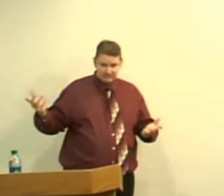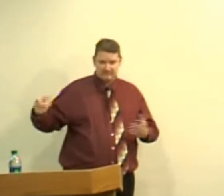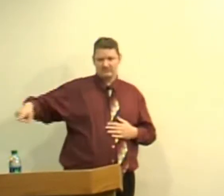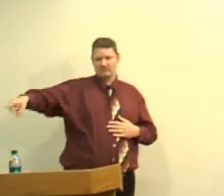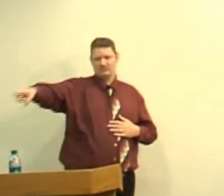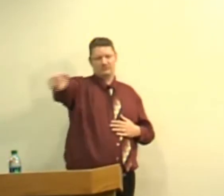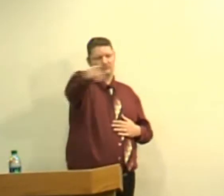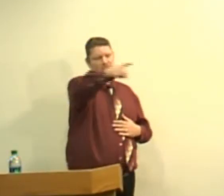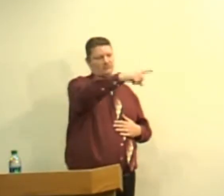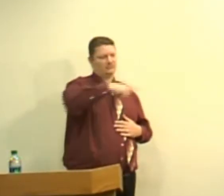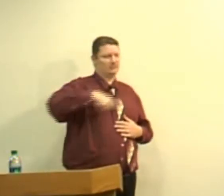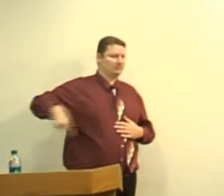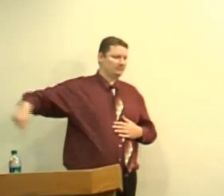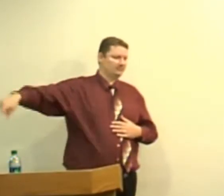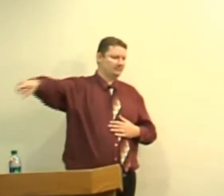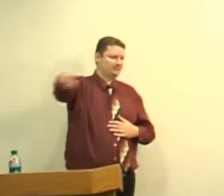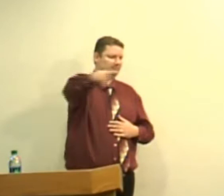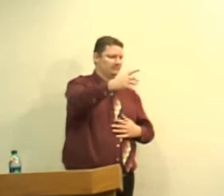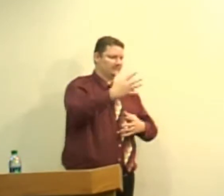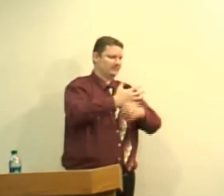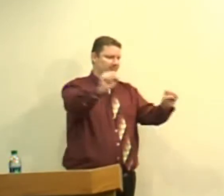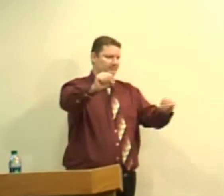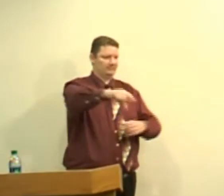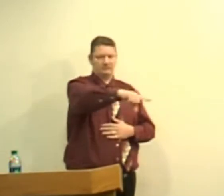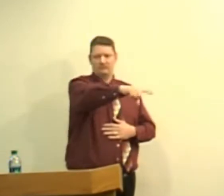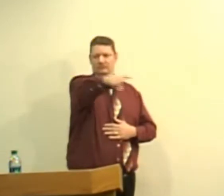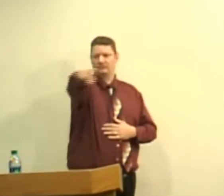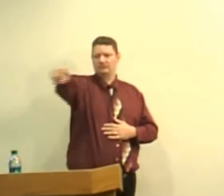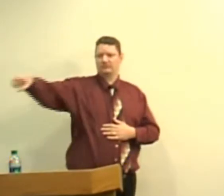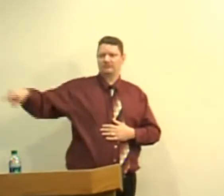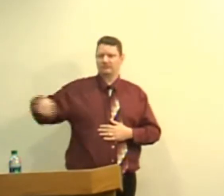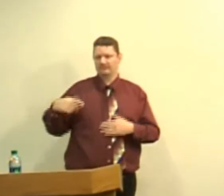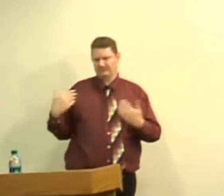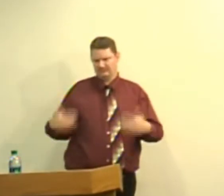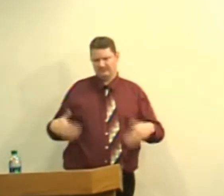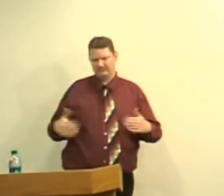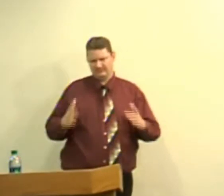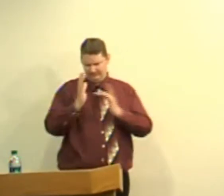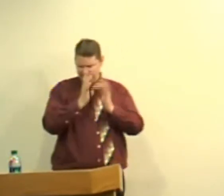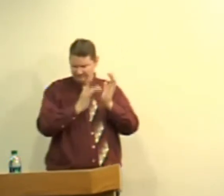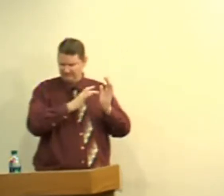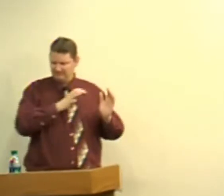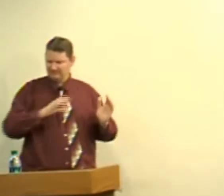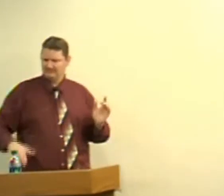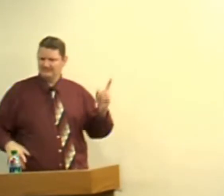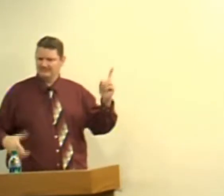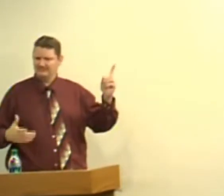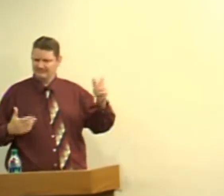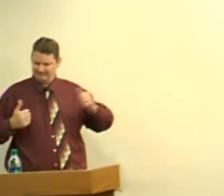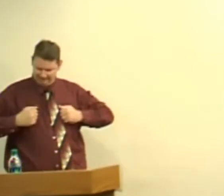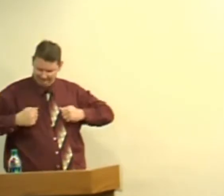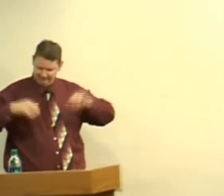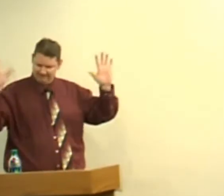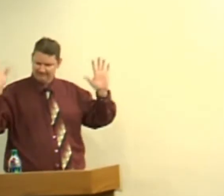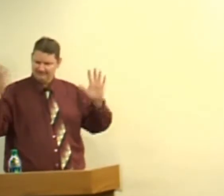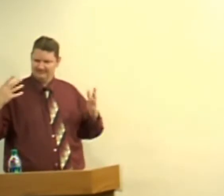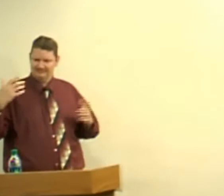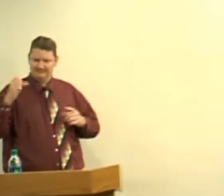on a cross. Crucified on us that we might experience salvation. To think of that,